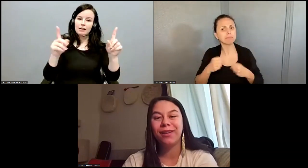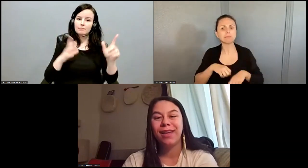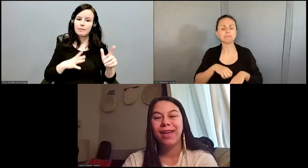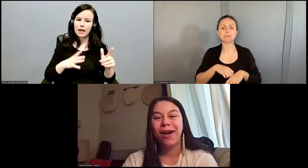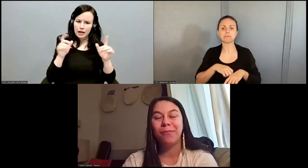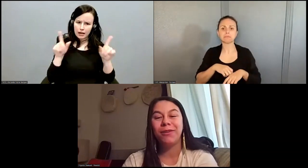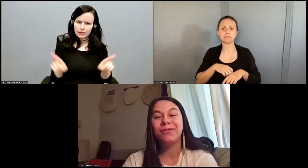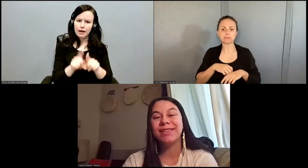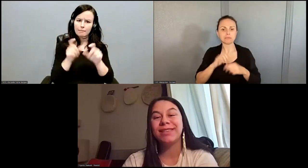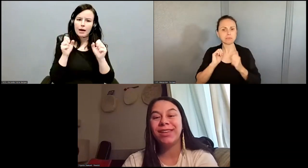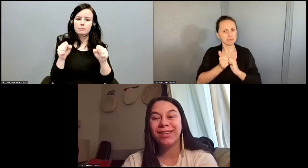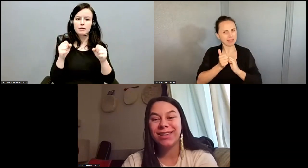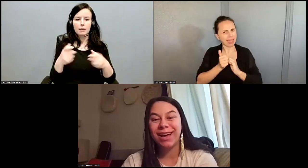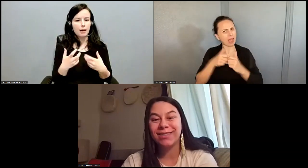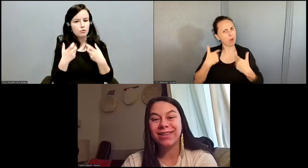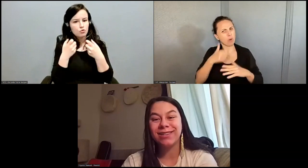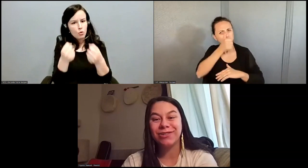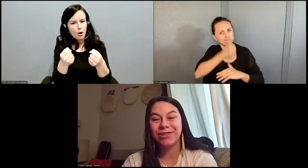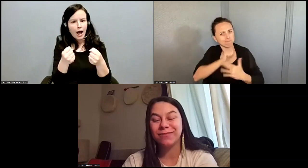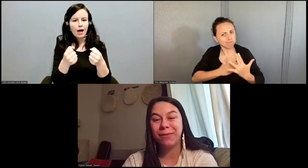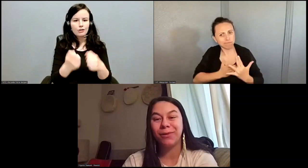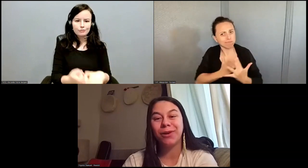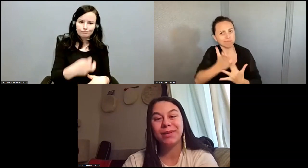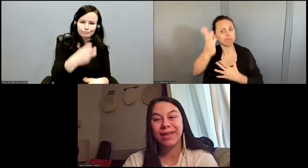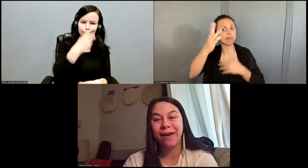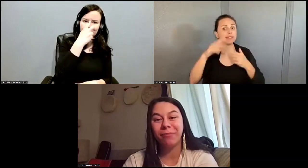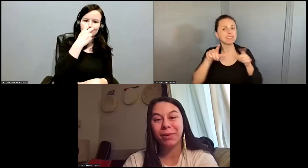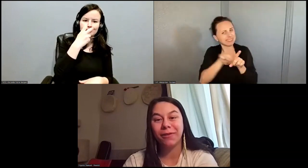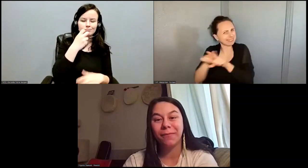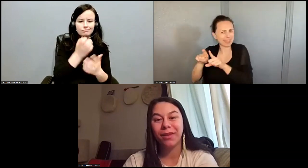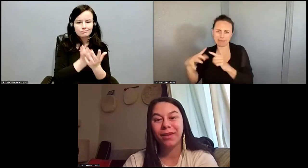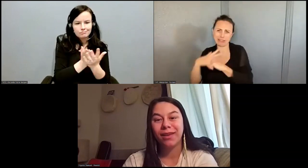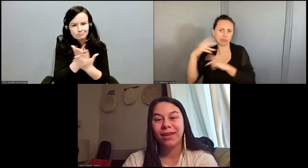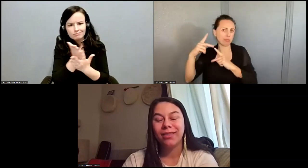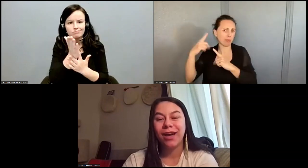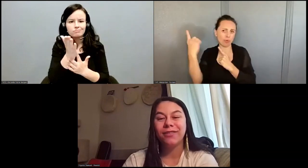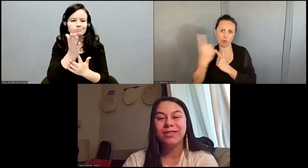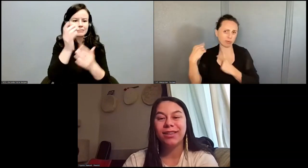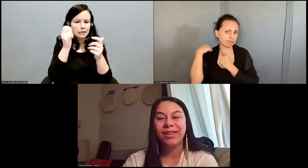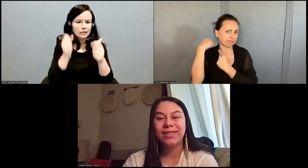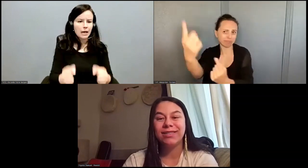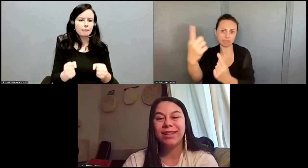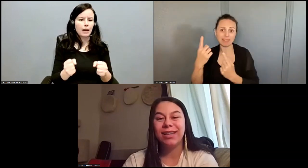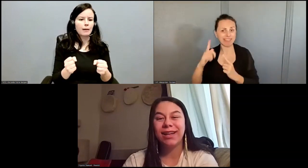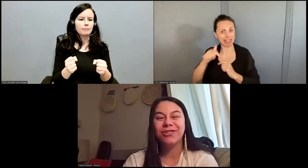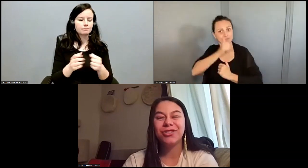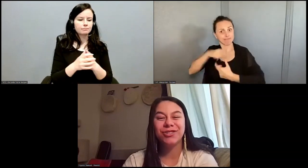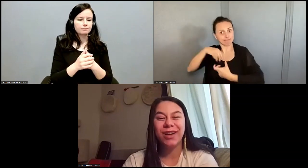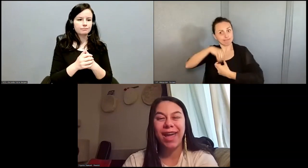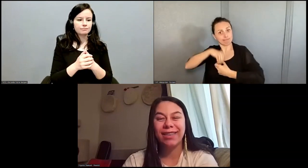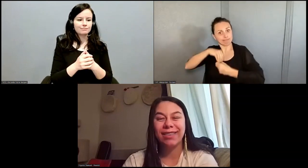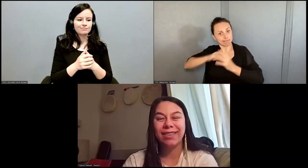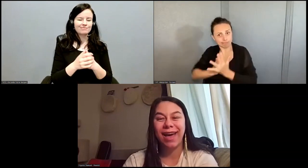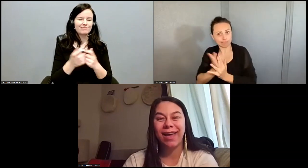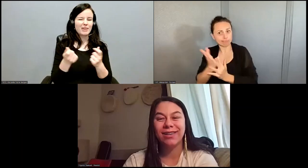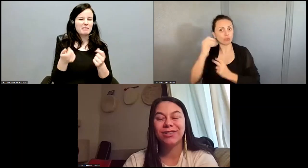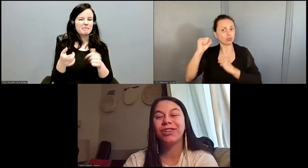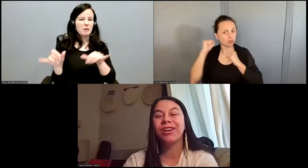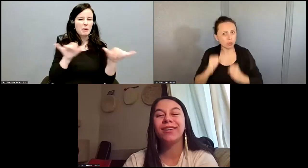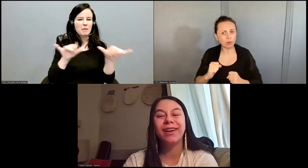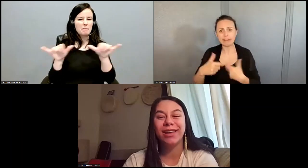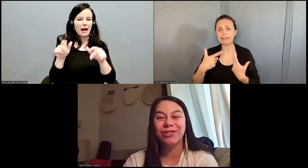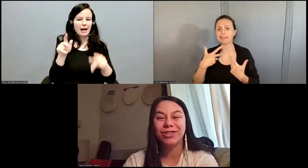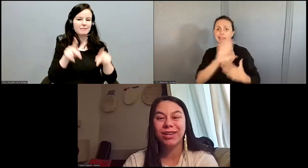brave, how to be resilient, as Indigenous people always have been. That resiliency, that strength,